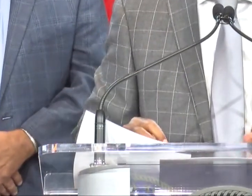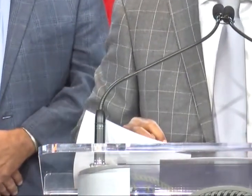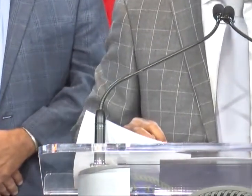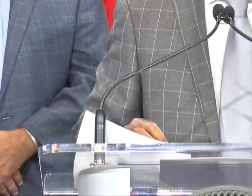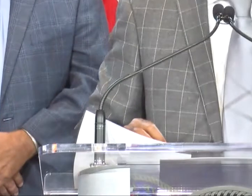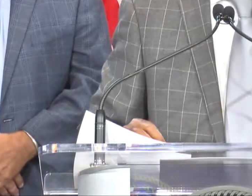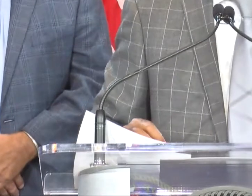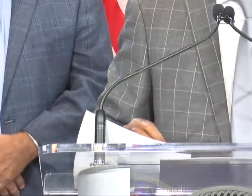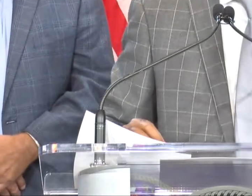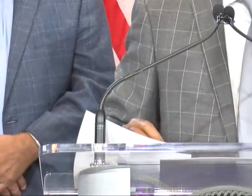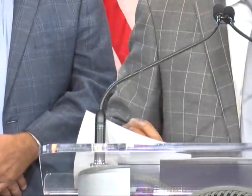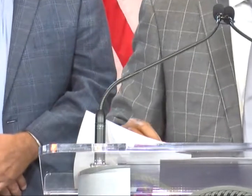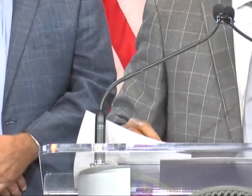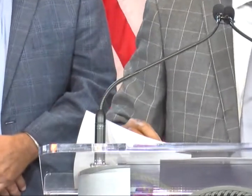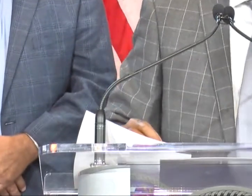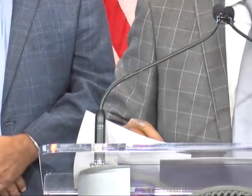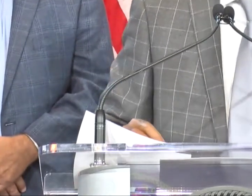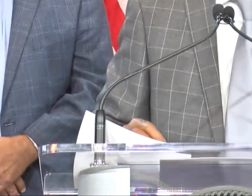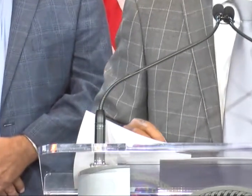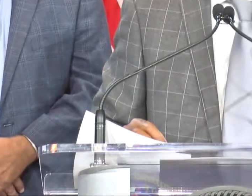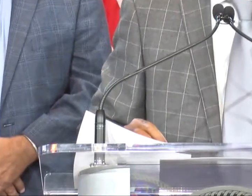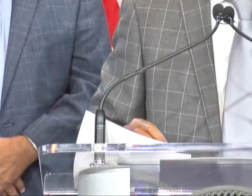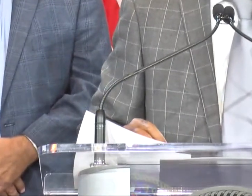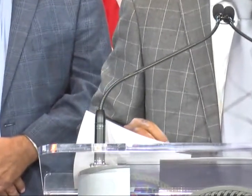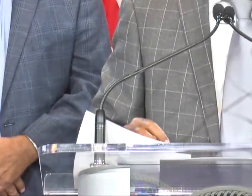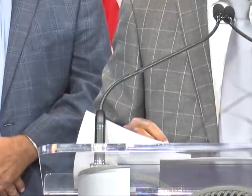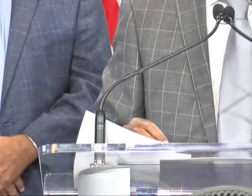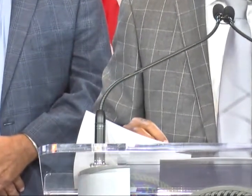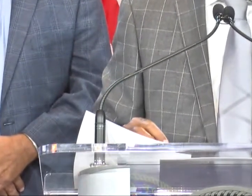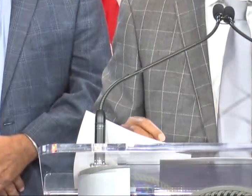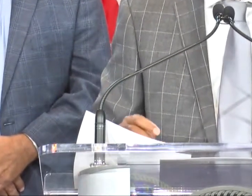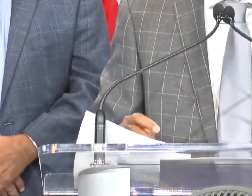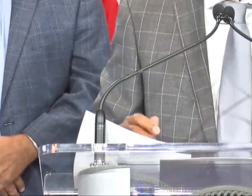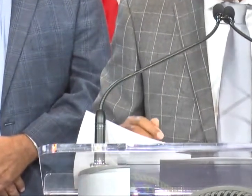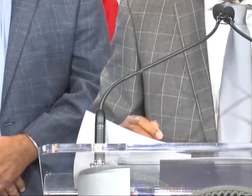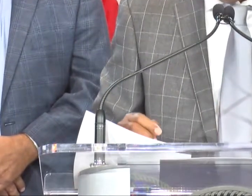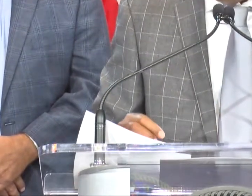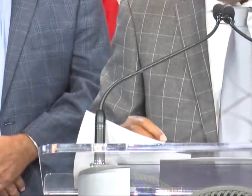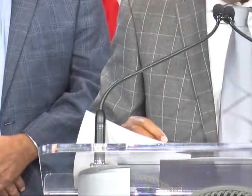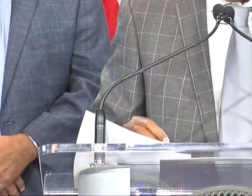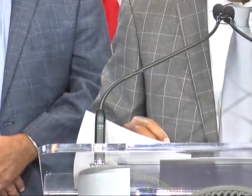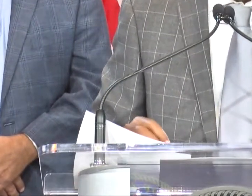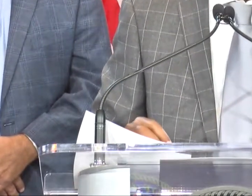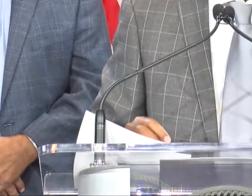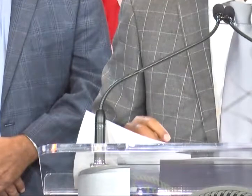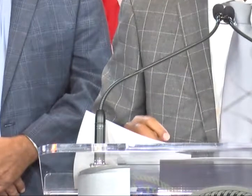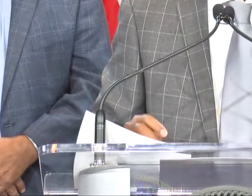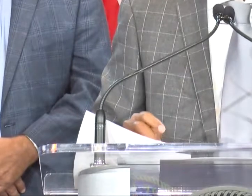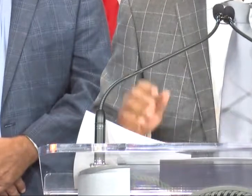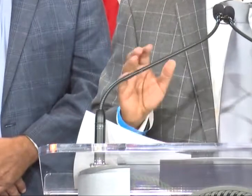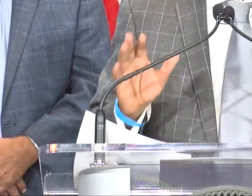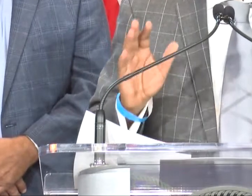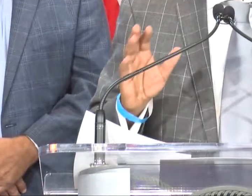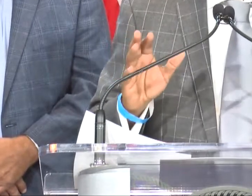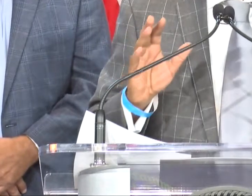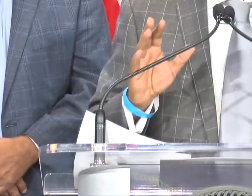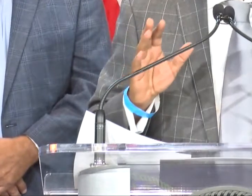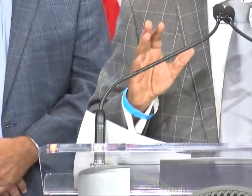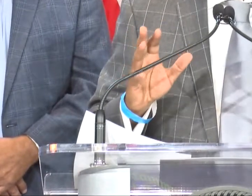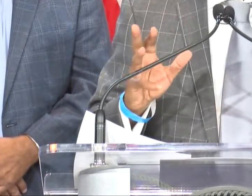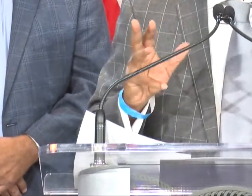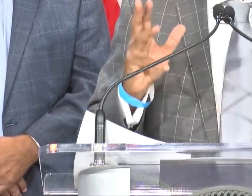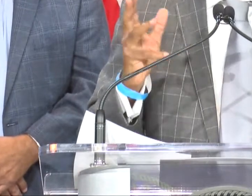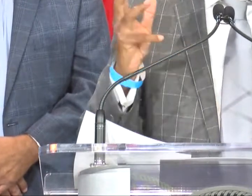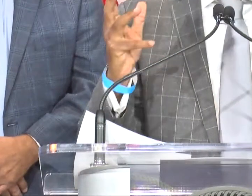the people and the residents and homeowners who live inside the City of Houston. And we are